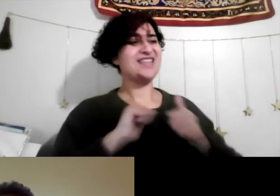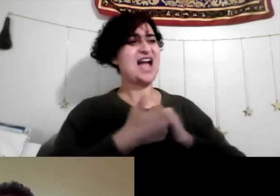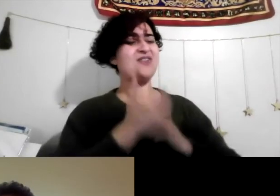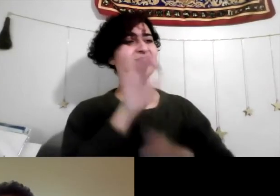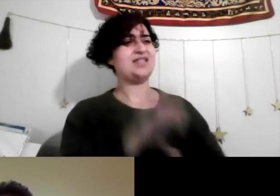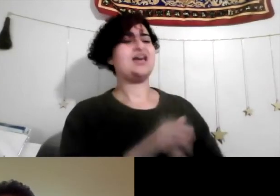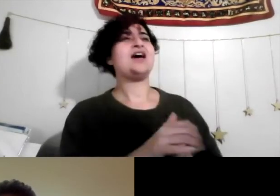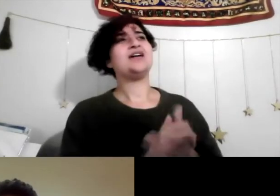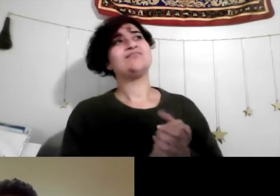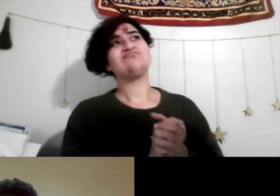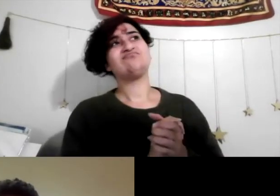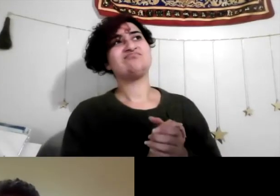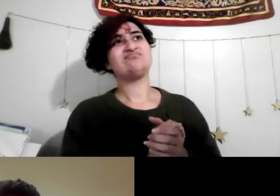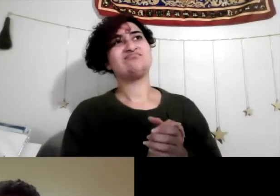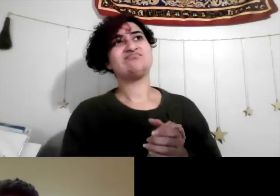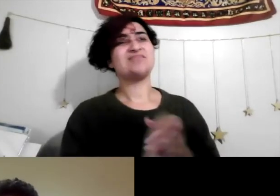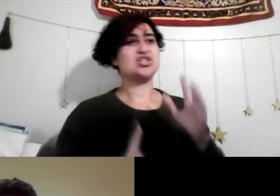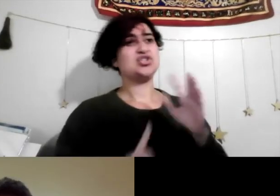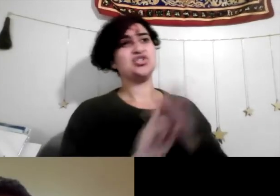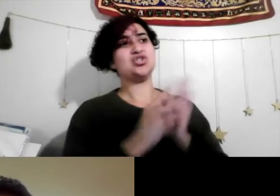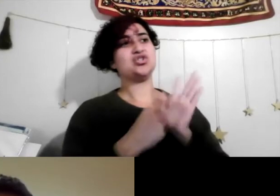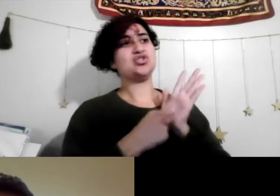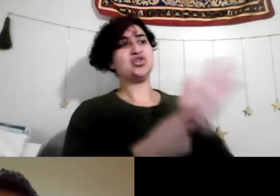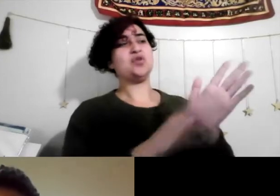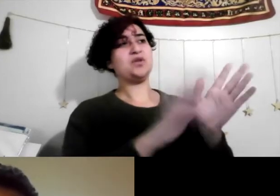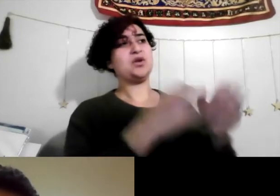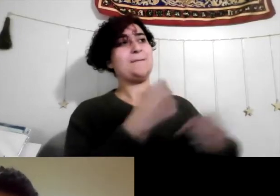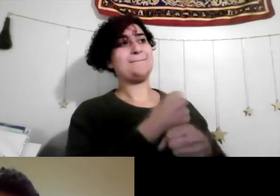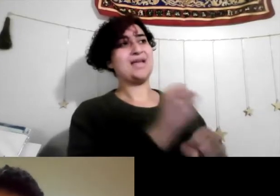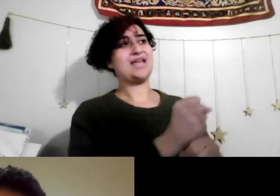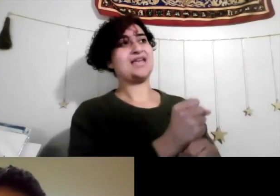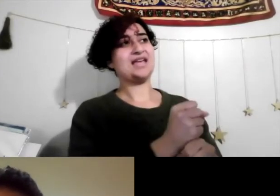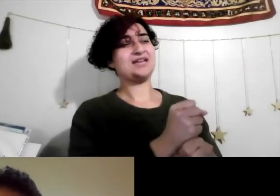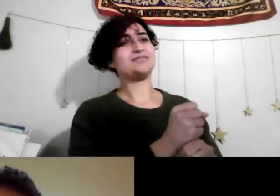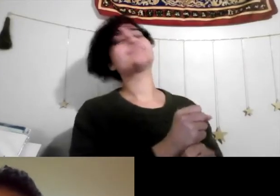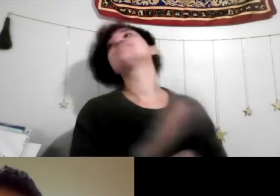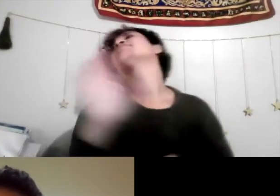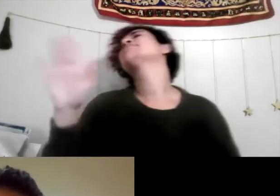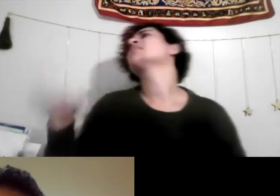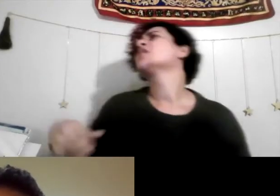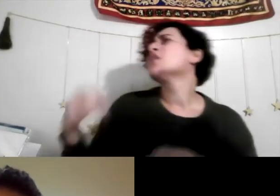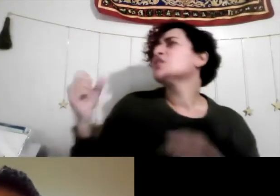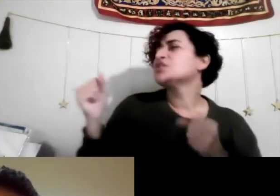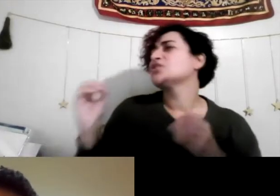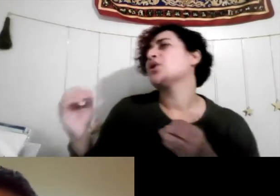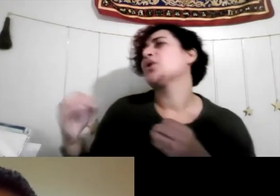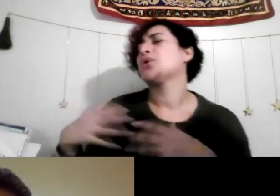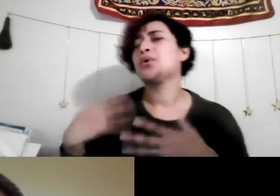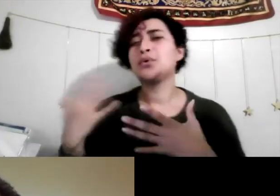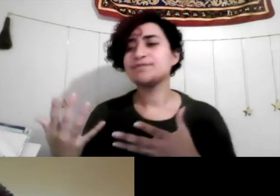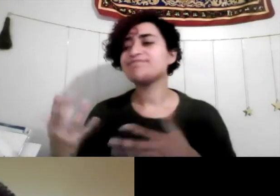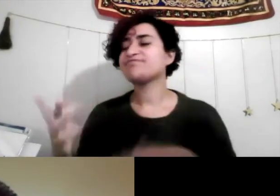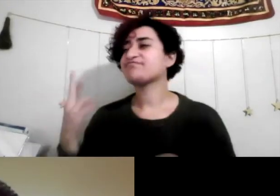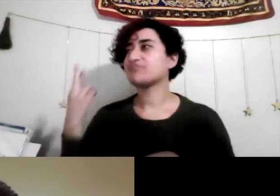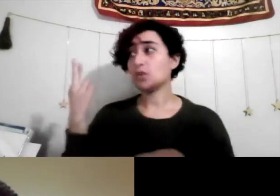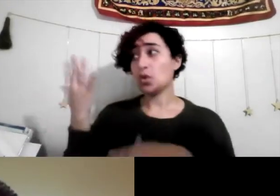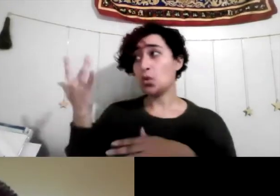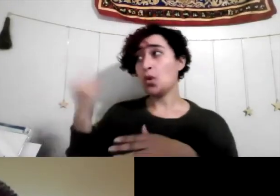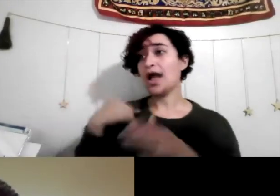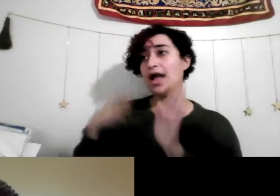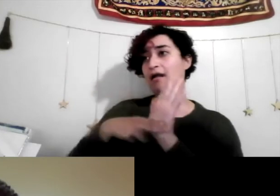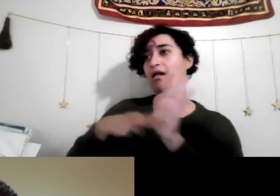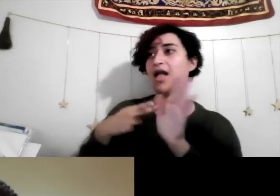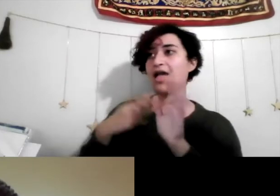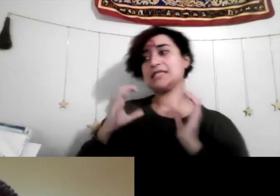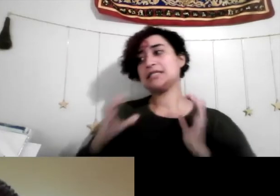show up within your making? Is it like a call to action for you? the reason that I call myself a citizen